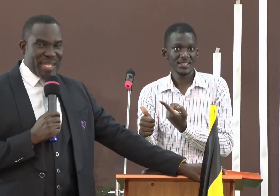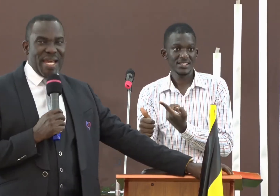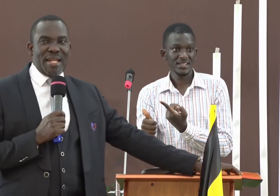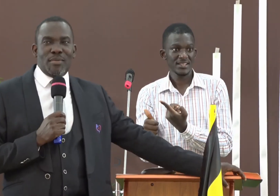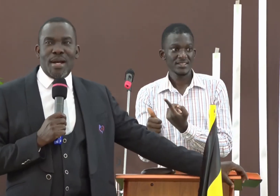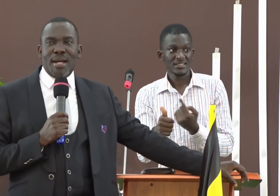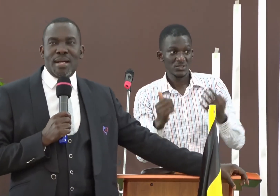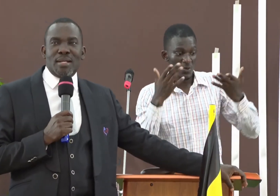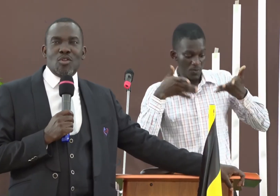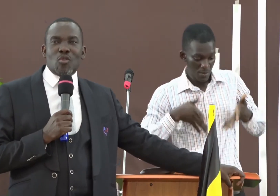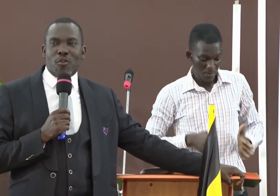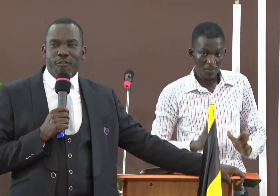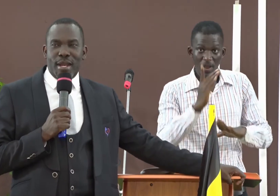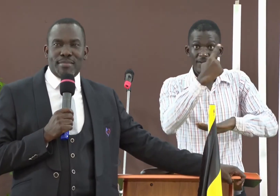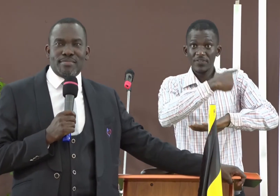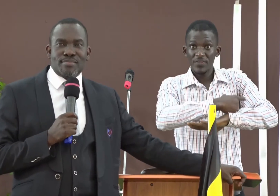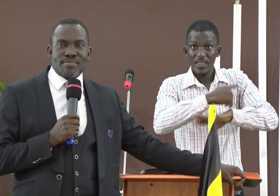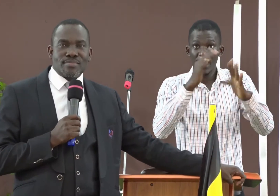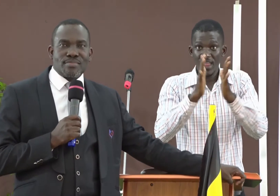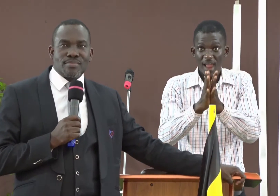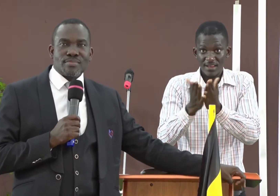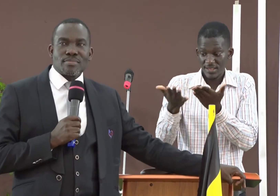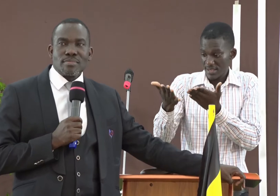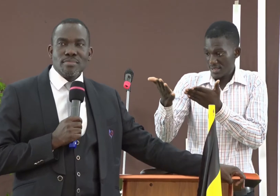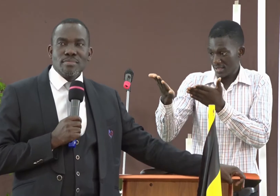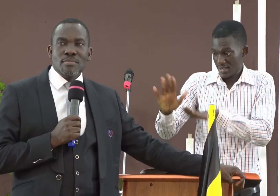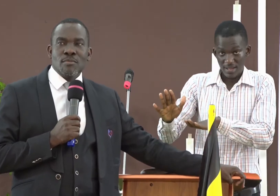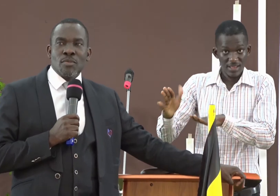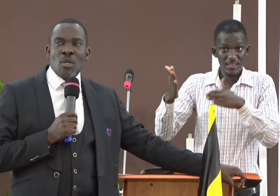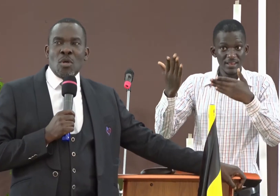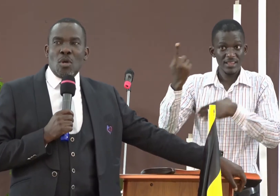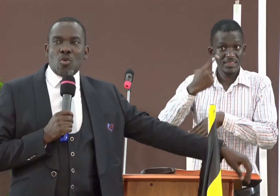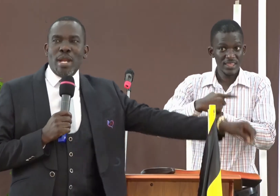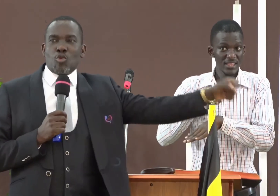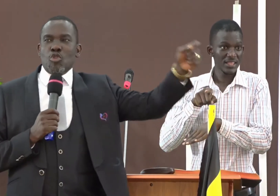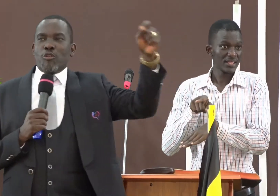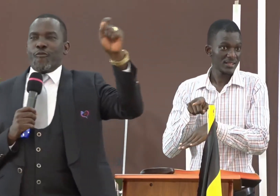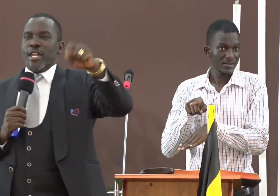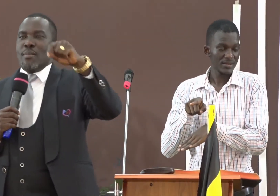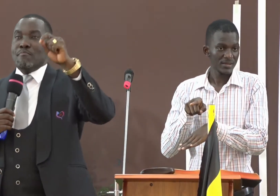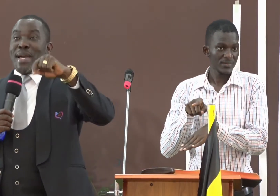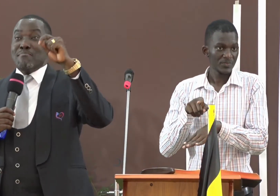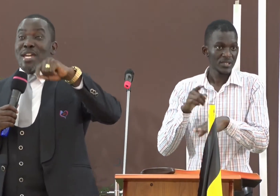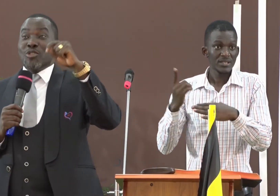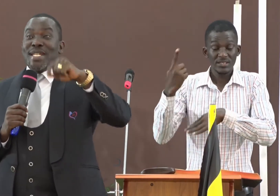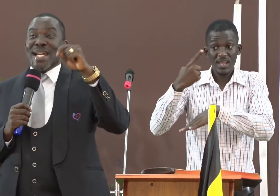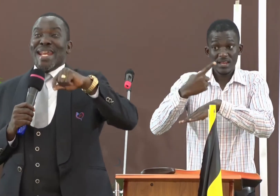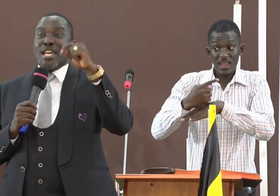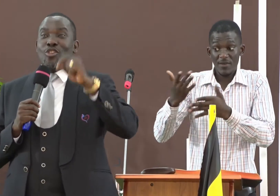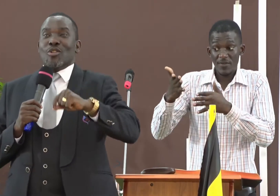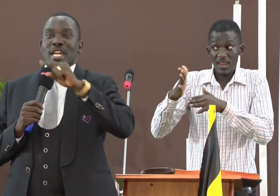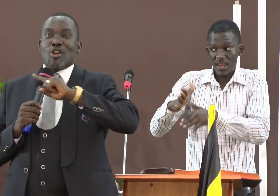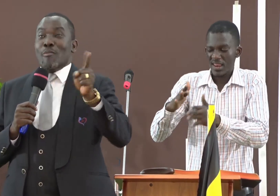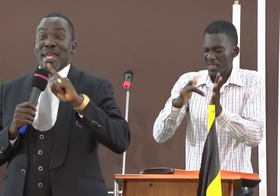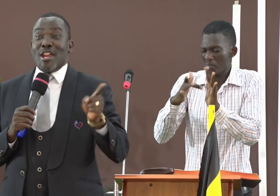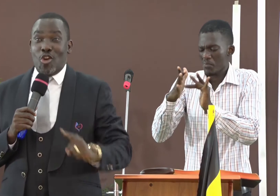Oluwa mazalimwa noruwa kufiramu. The birthday and the day of your death. Olunaku lw'okufiiramu Bayibeli ddingana